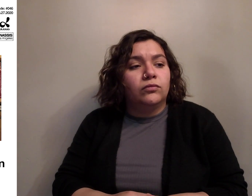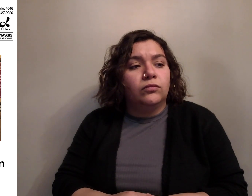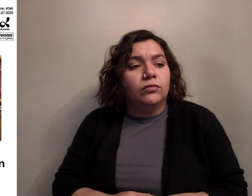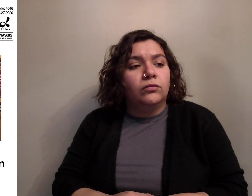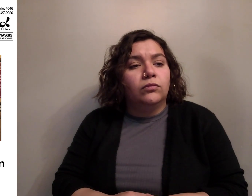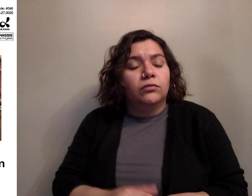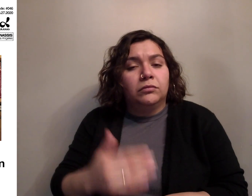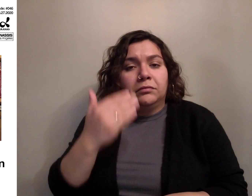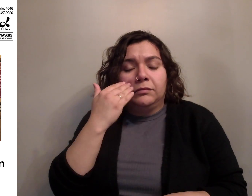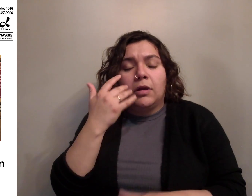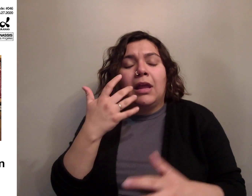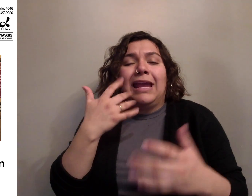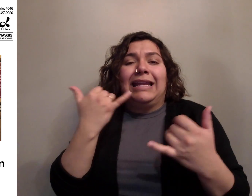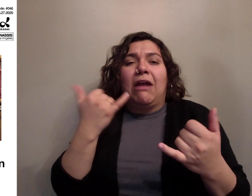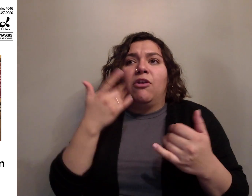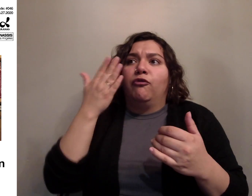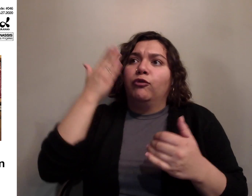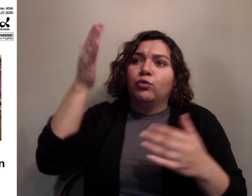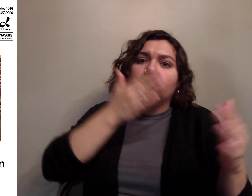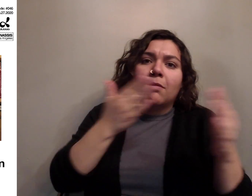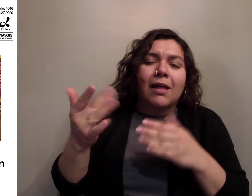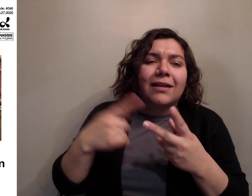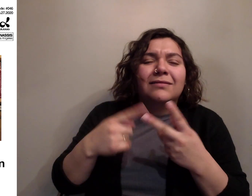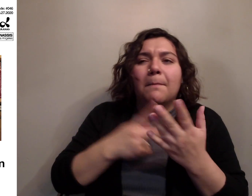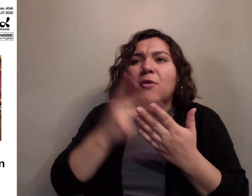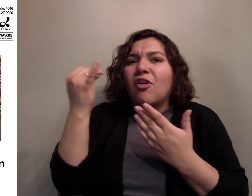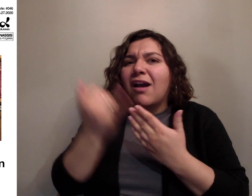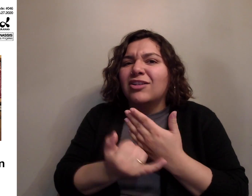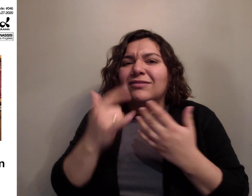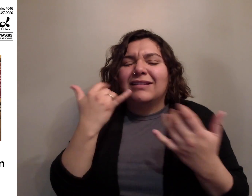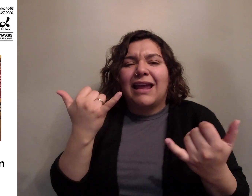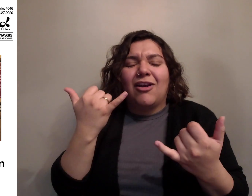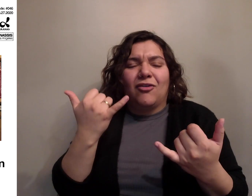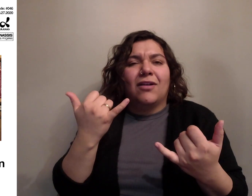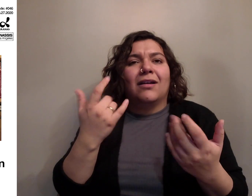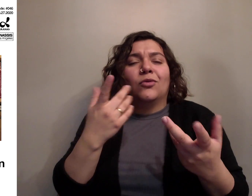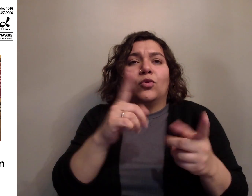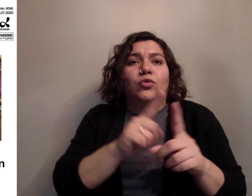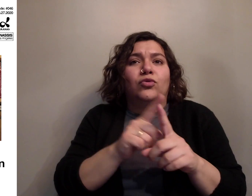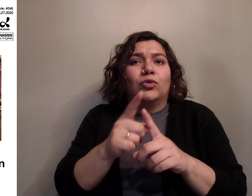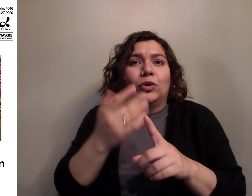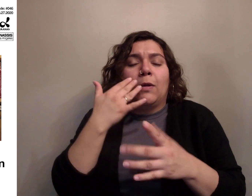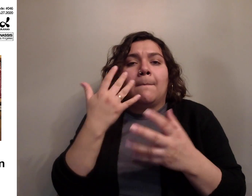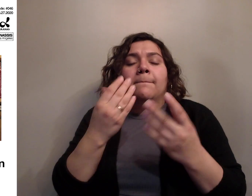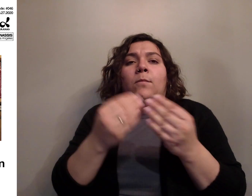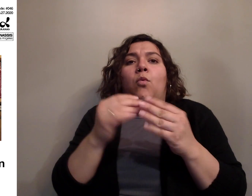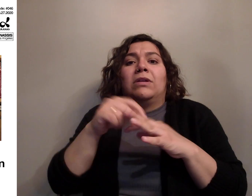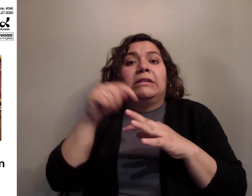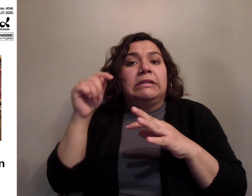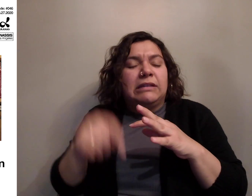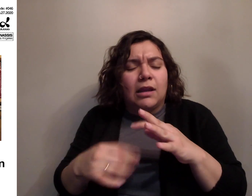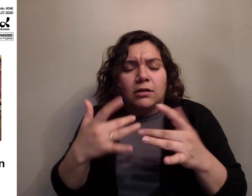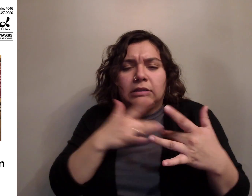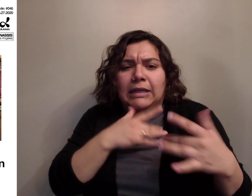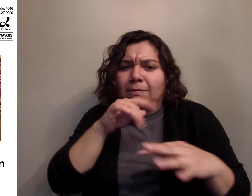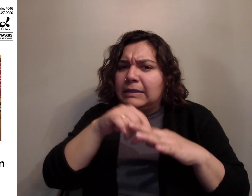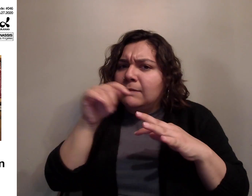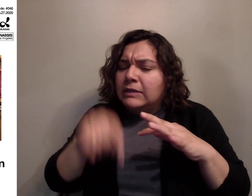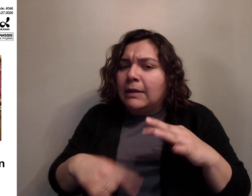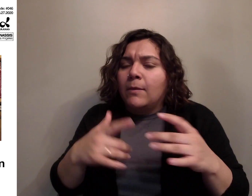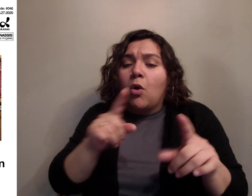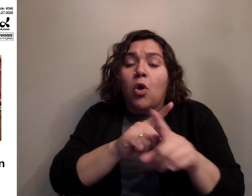experiencing. And just this whole idea of future plans and projects and of course, much